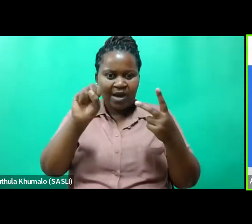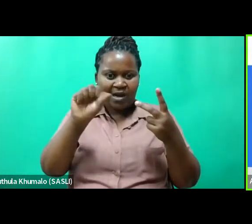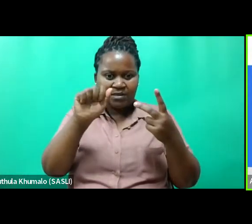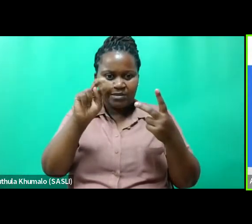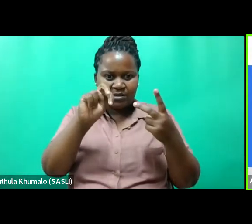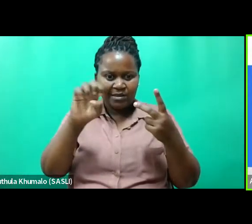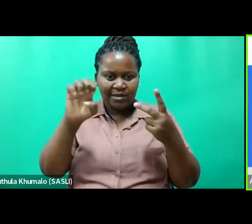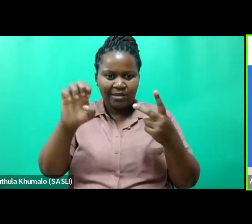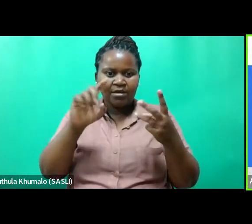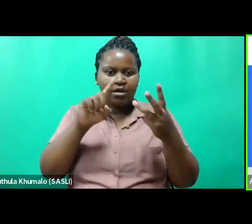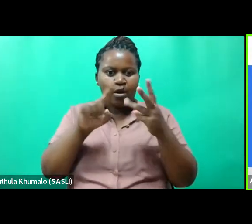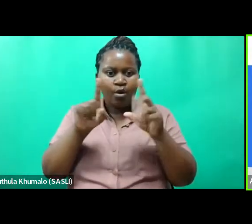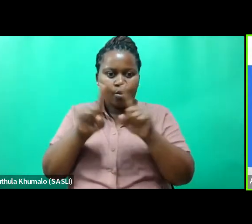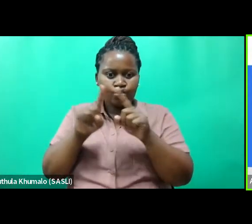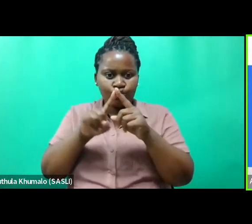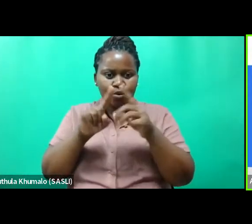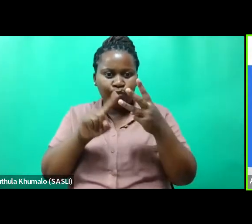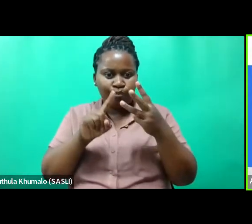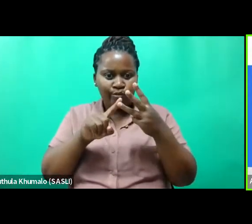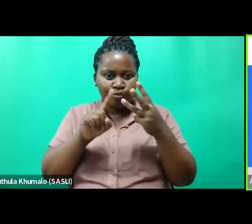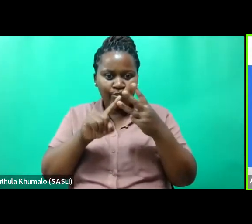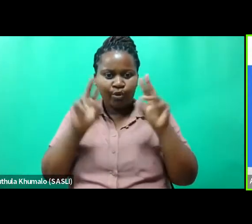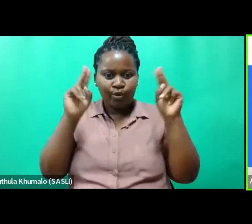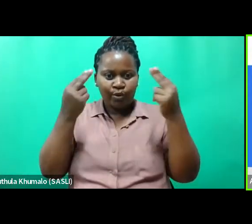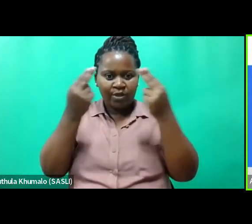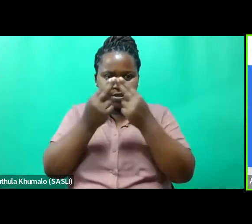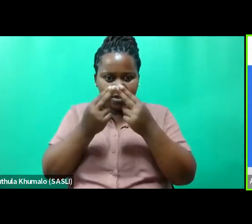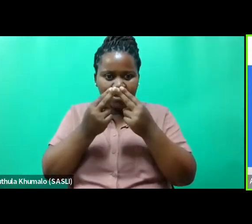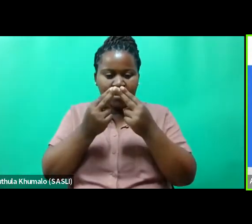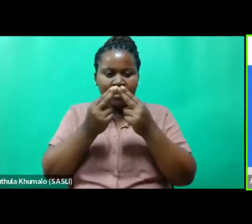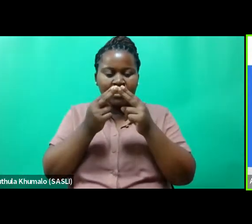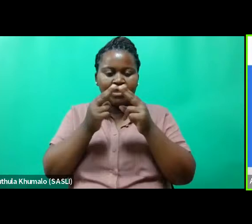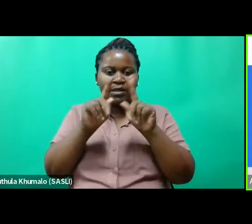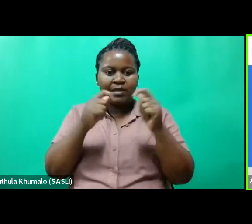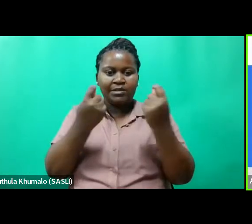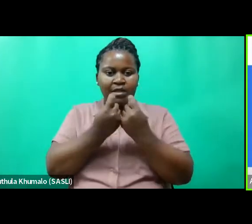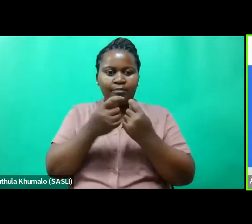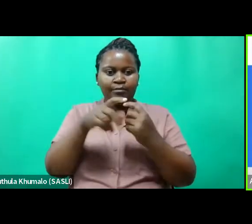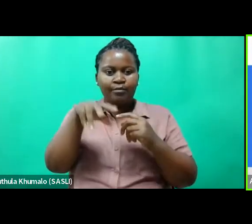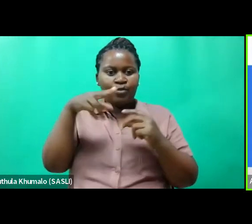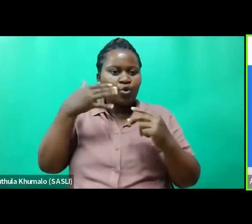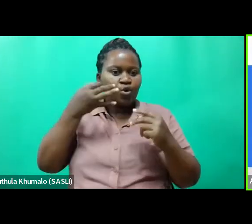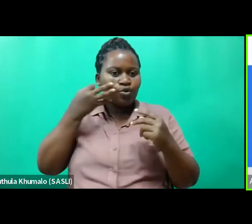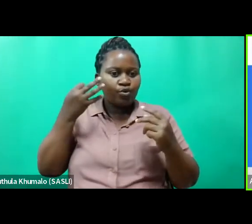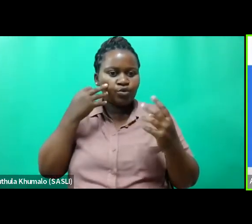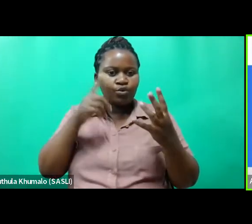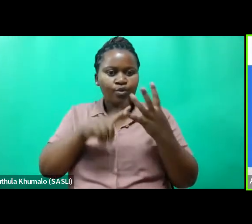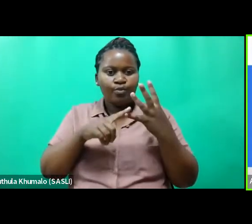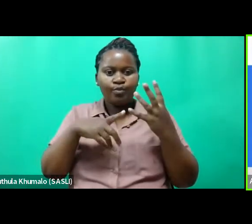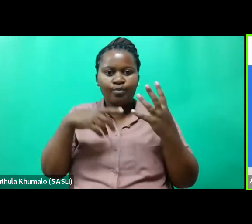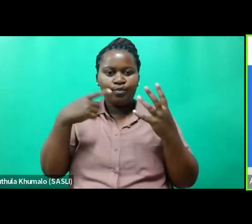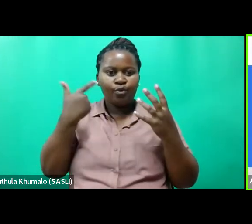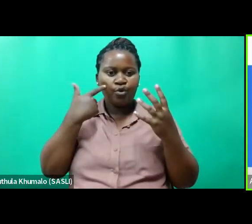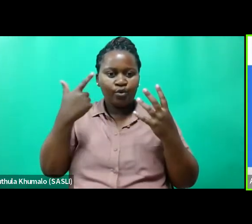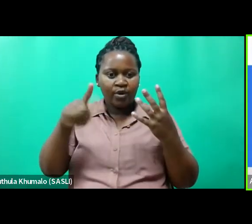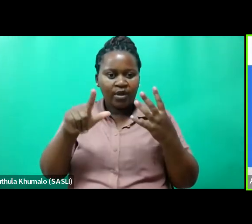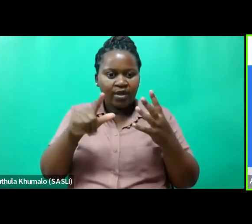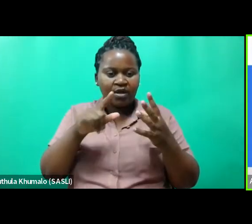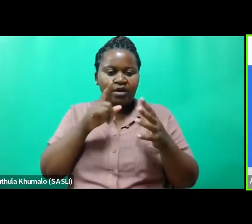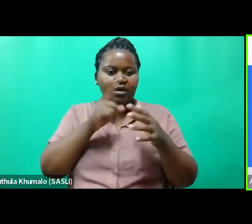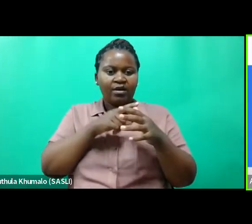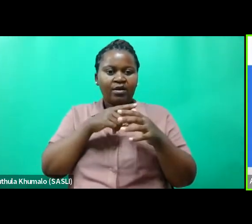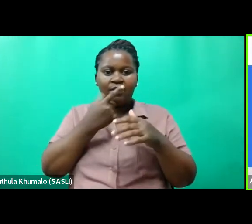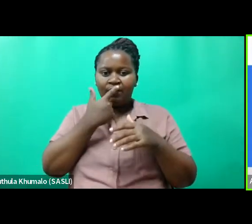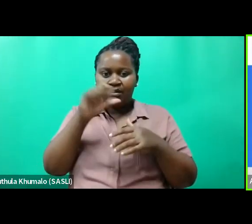dynamic UKZN Sasl team of Noktula Kumalo, Landeka Nchangase,